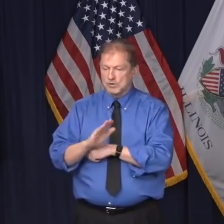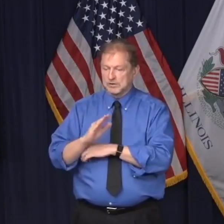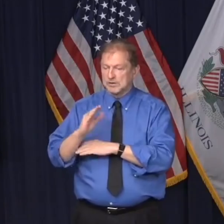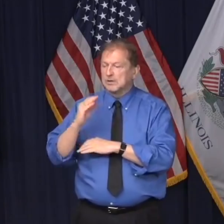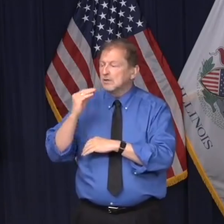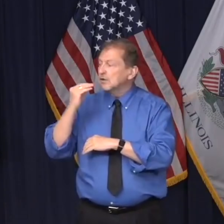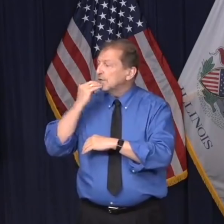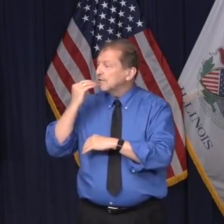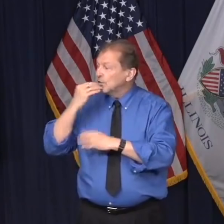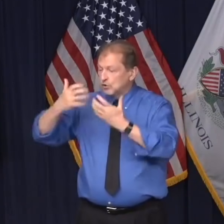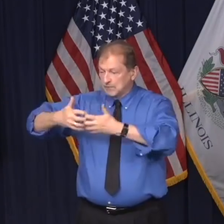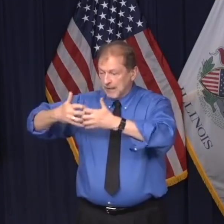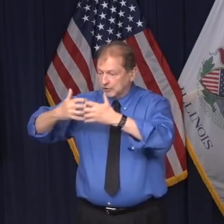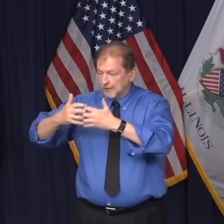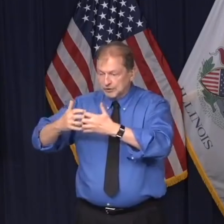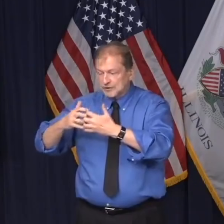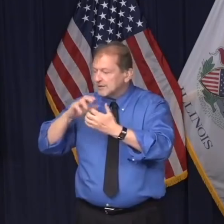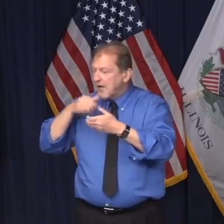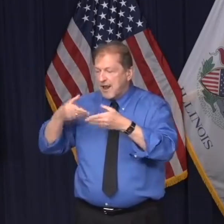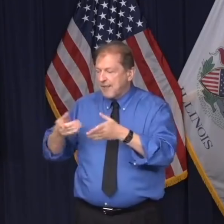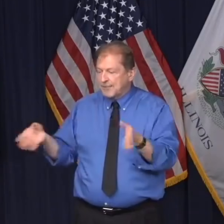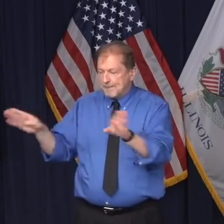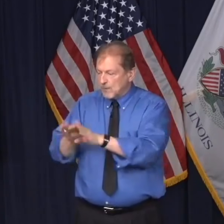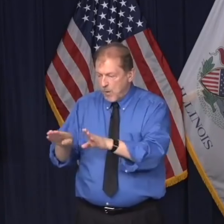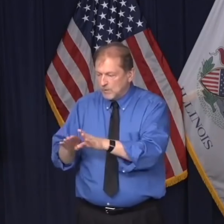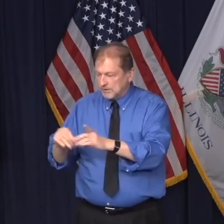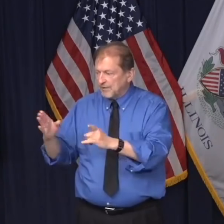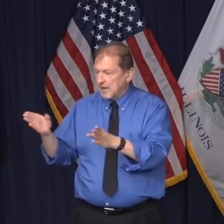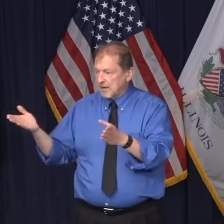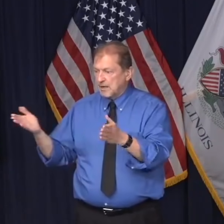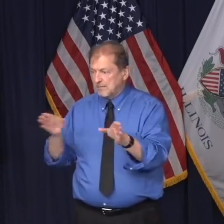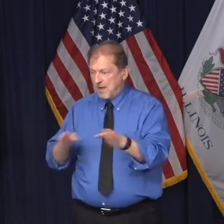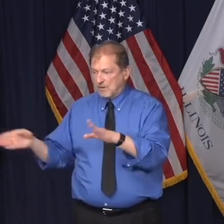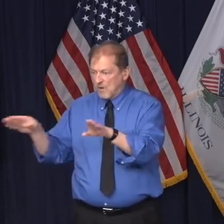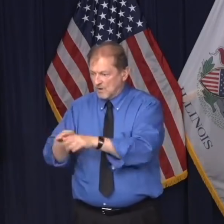from being closed. But the